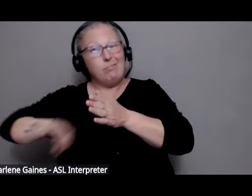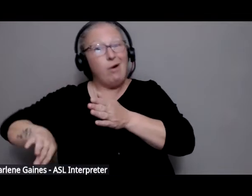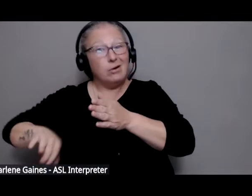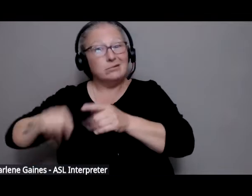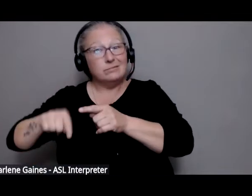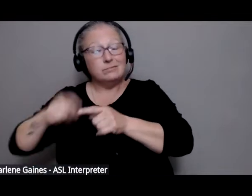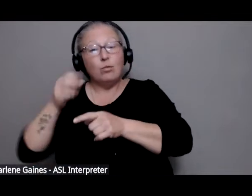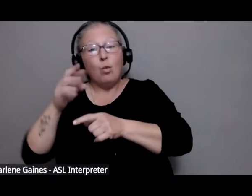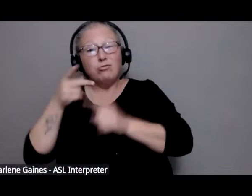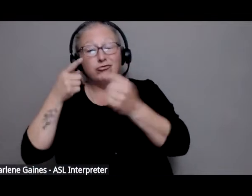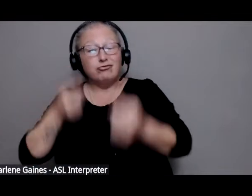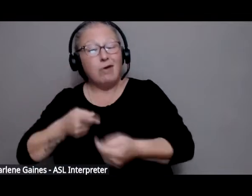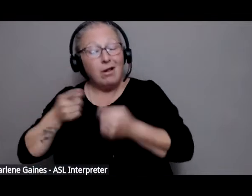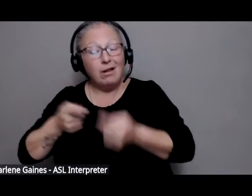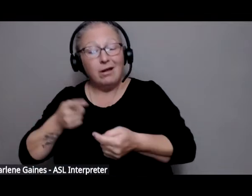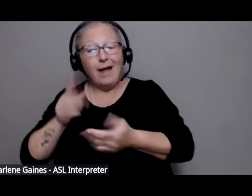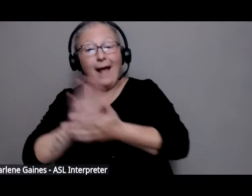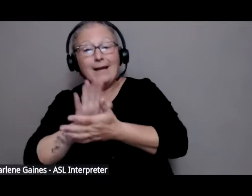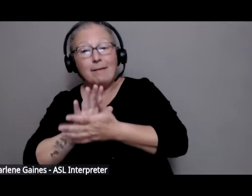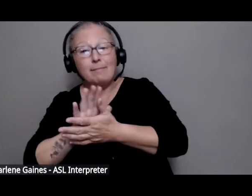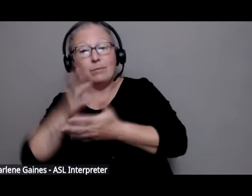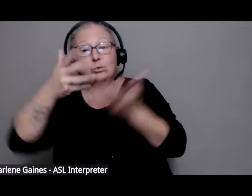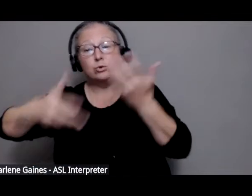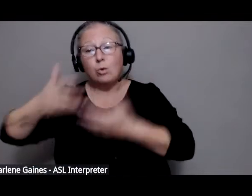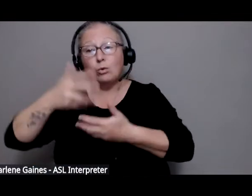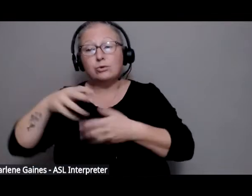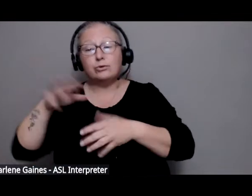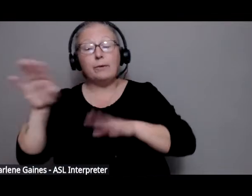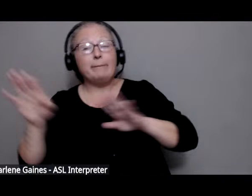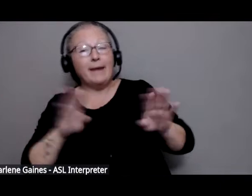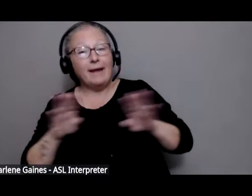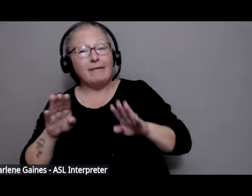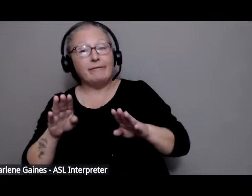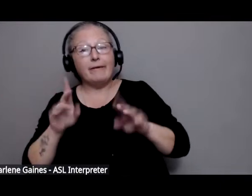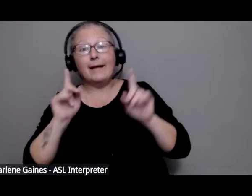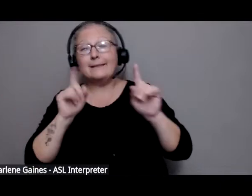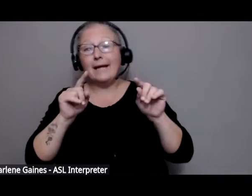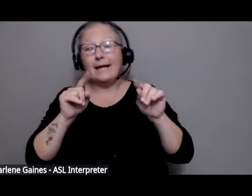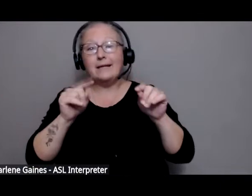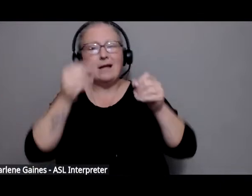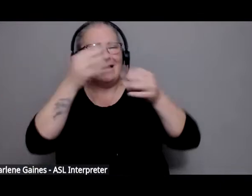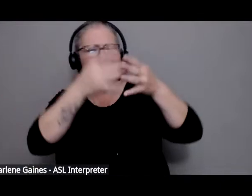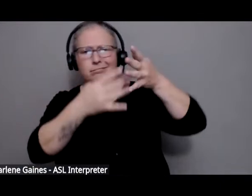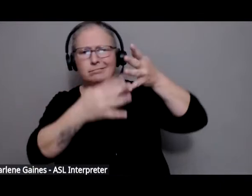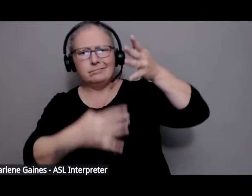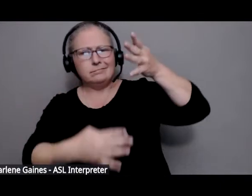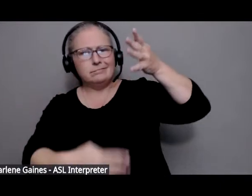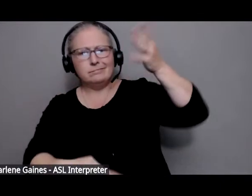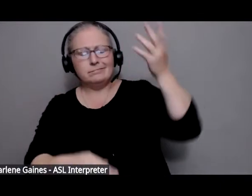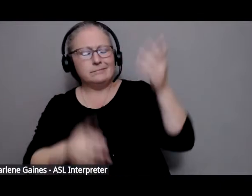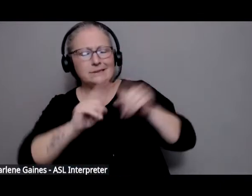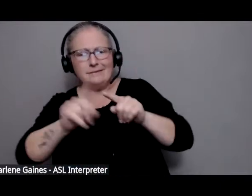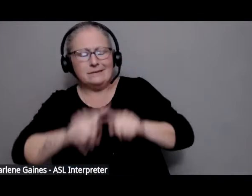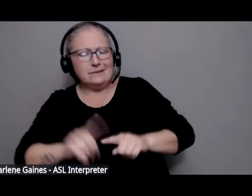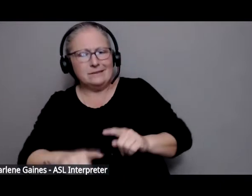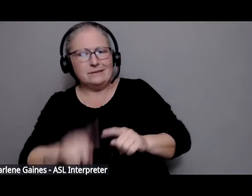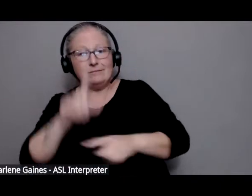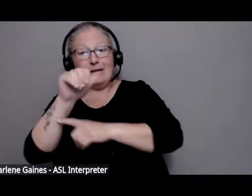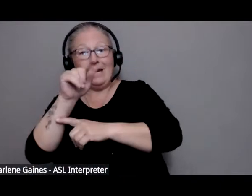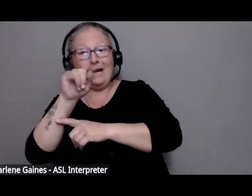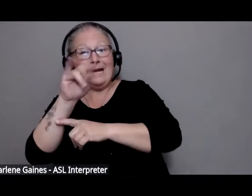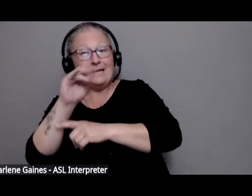either academically or socially or behaviorally, attendance. We can go down all the data points, but our Latino